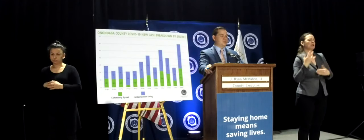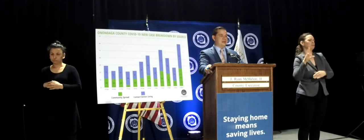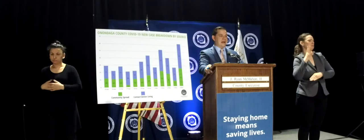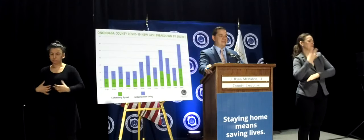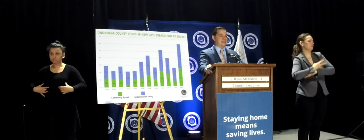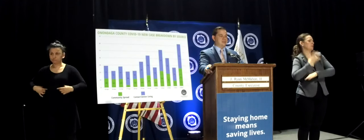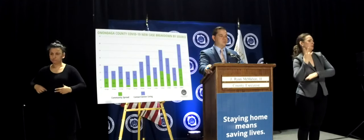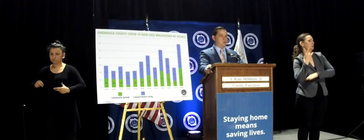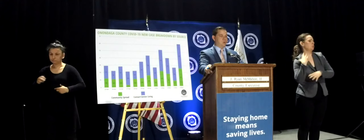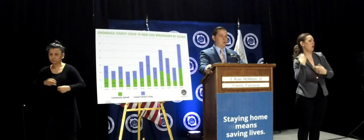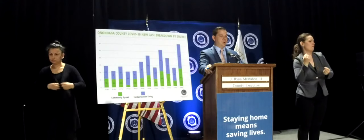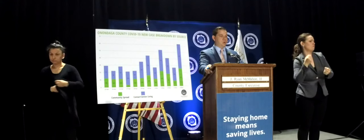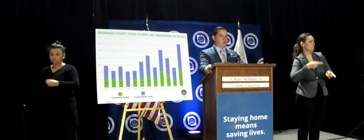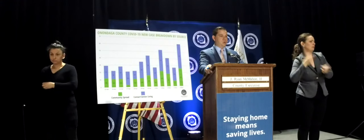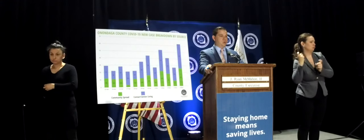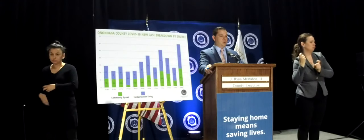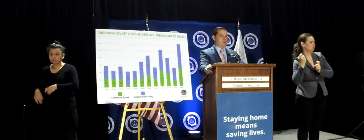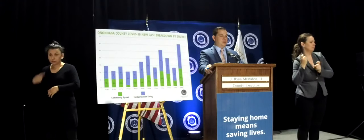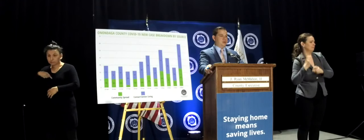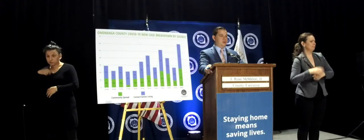We're seeing contacts more,